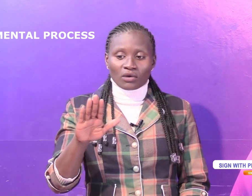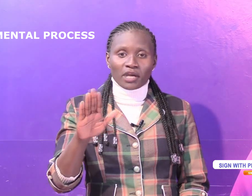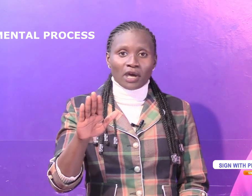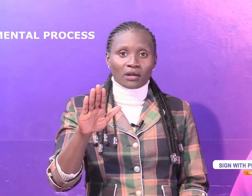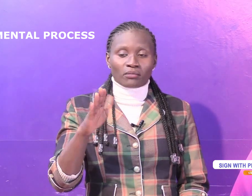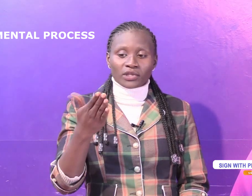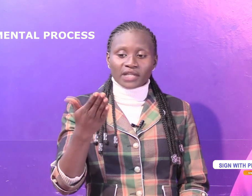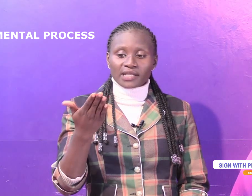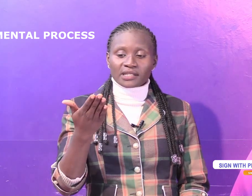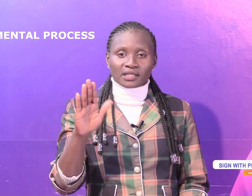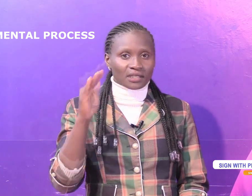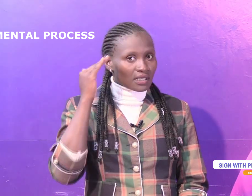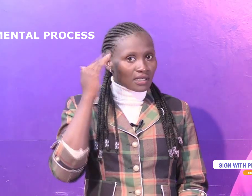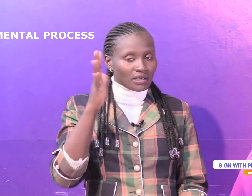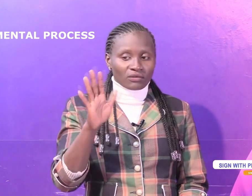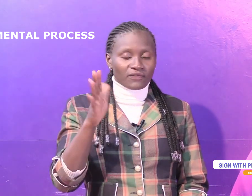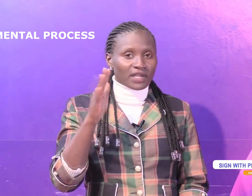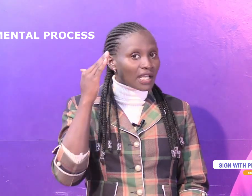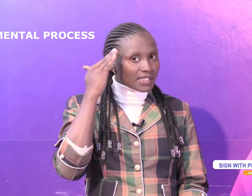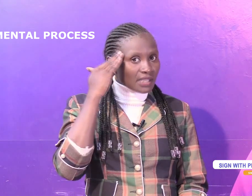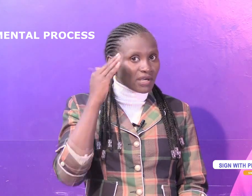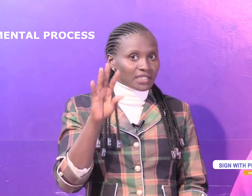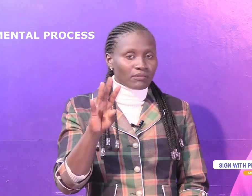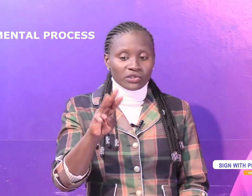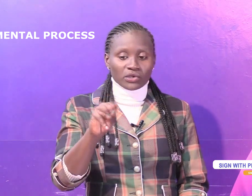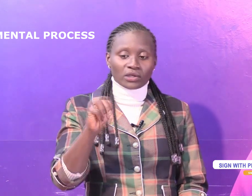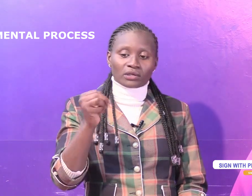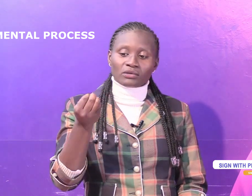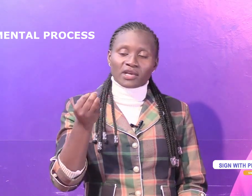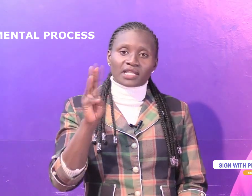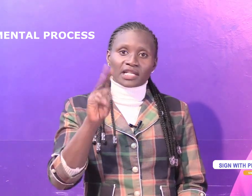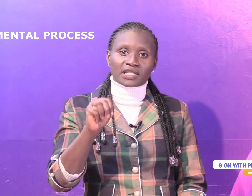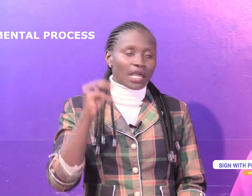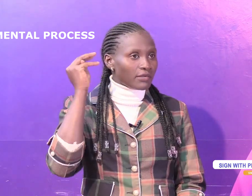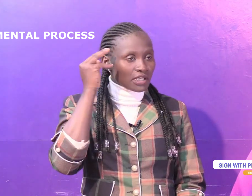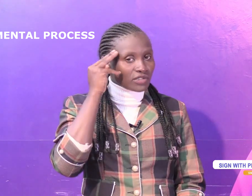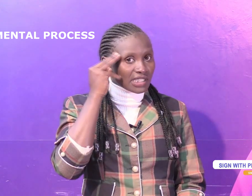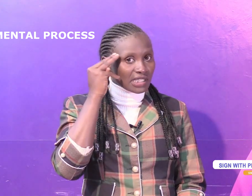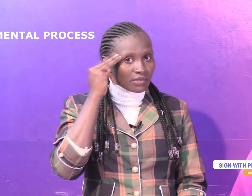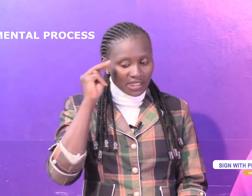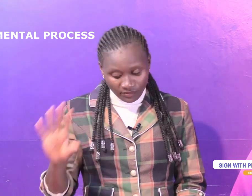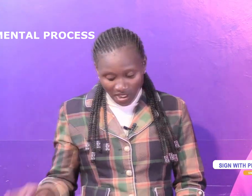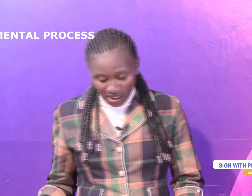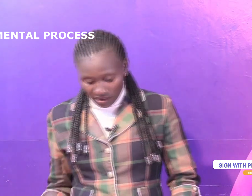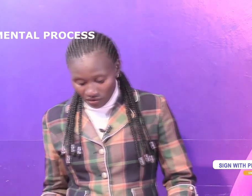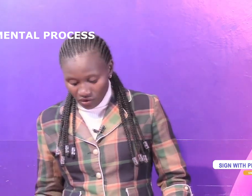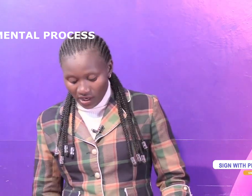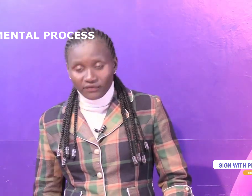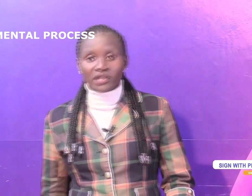palm, both hands with fingers here. But in mental you make it a letter M and then you just tap it here. And then also have reason. How do